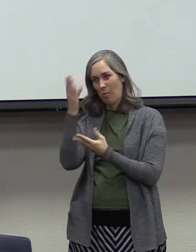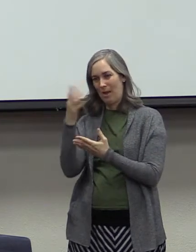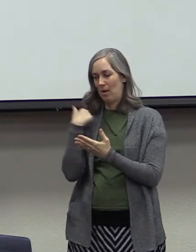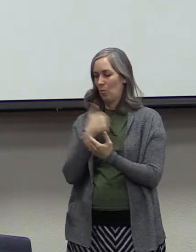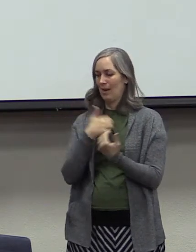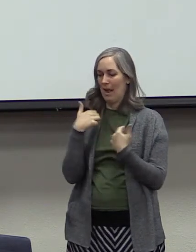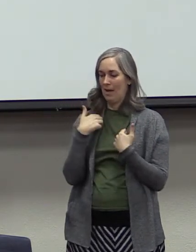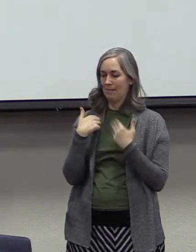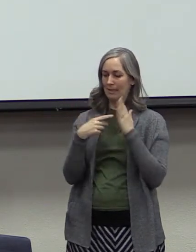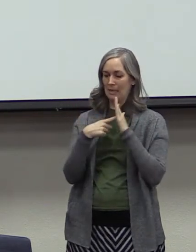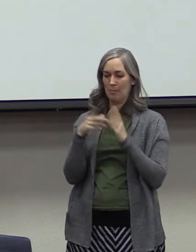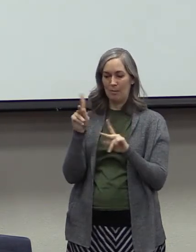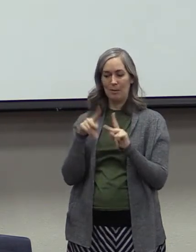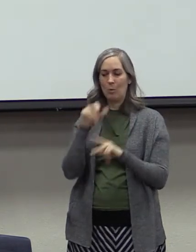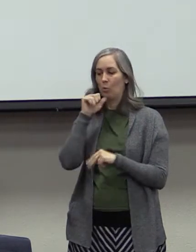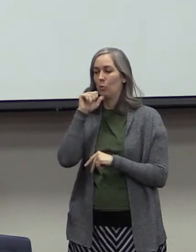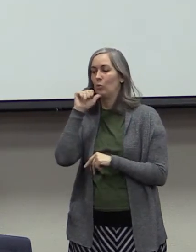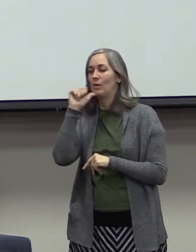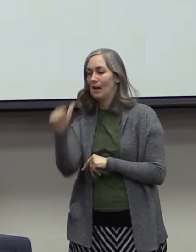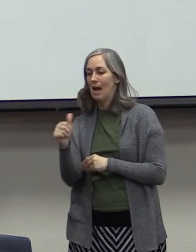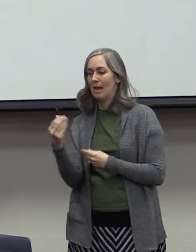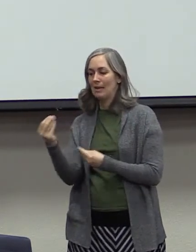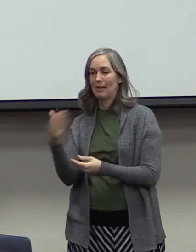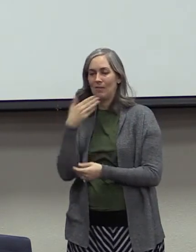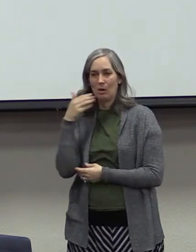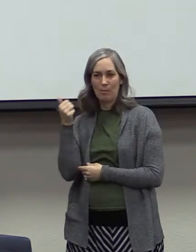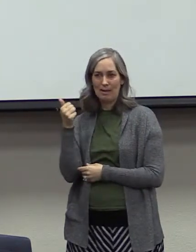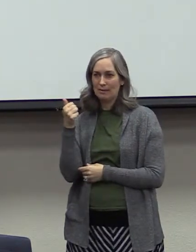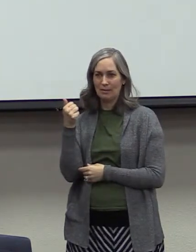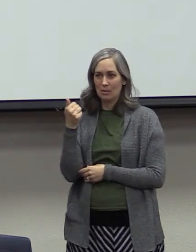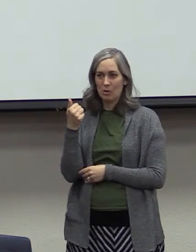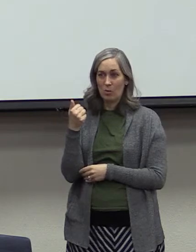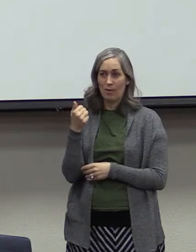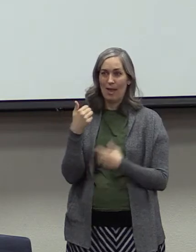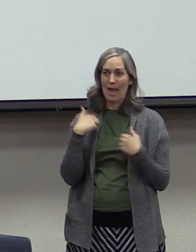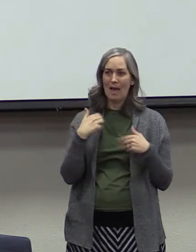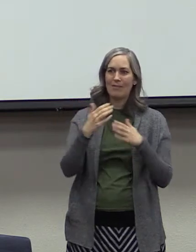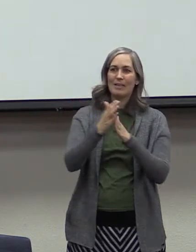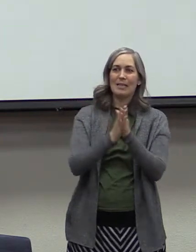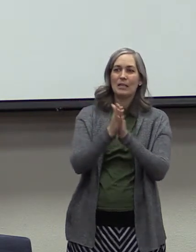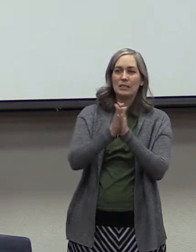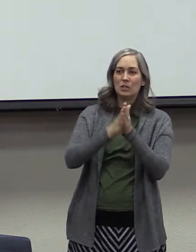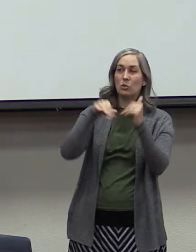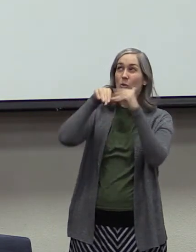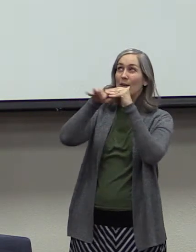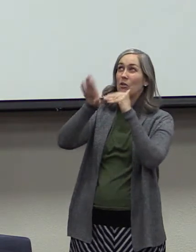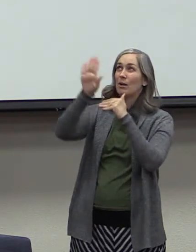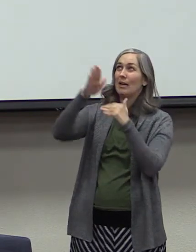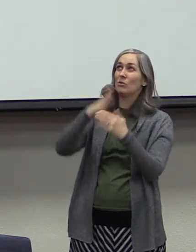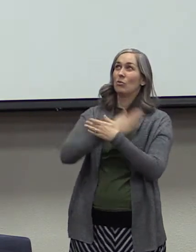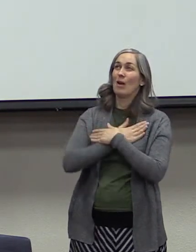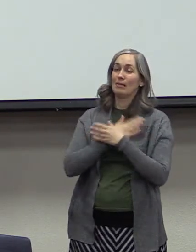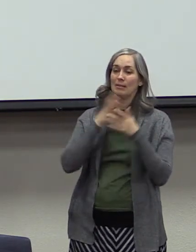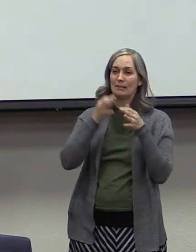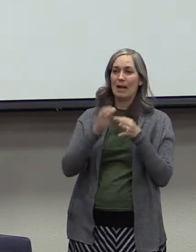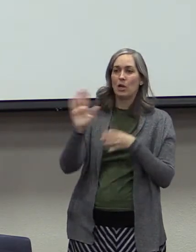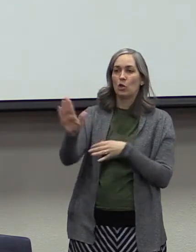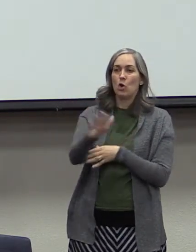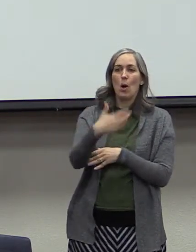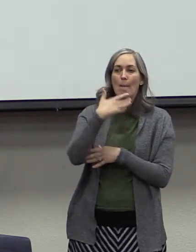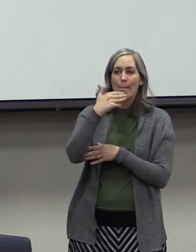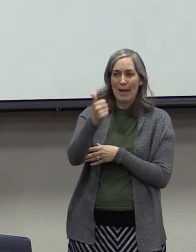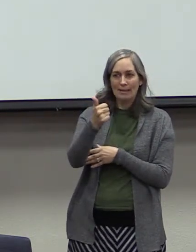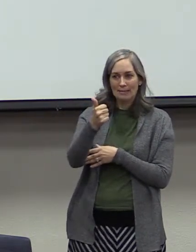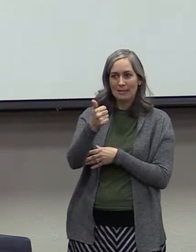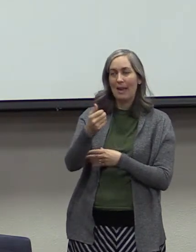give their best. Let's give diligence to enter His rest. Determine what your best is. Give it to the